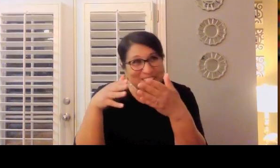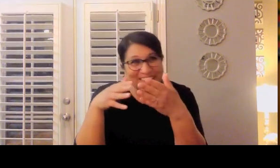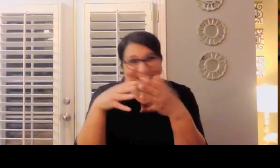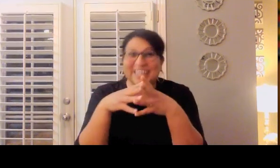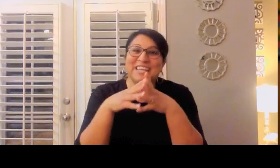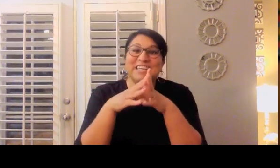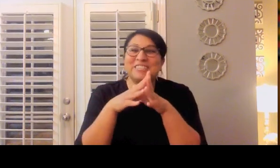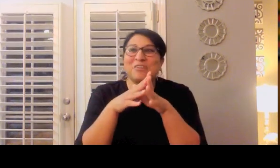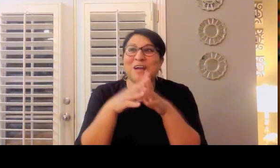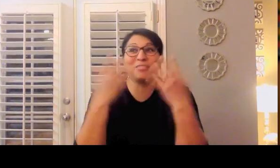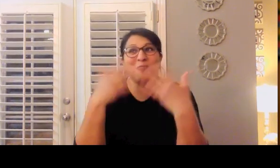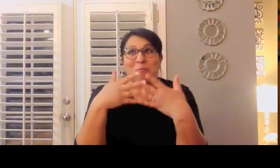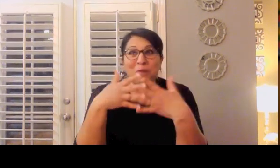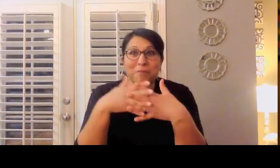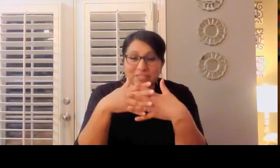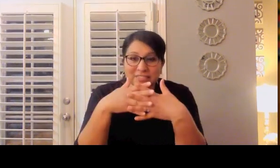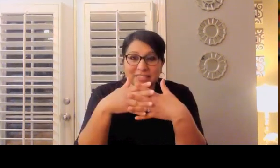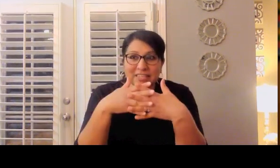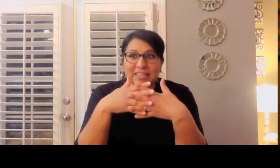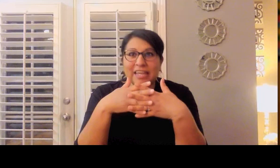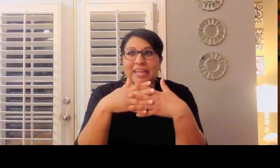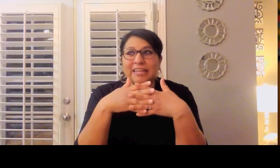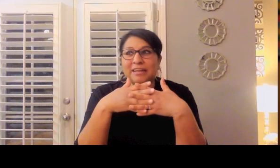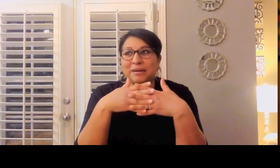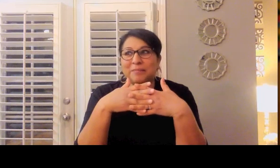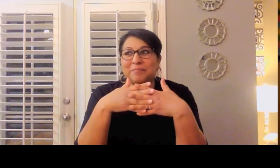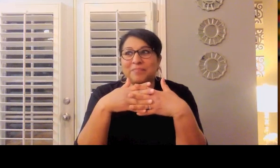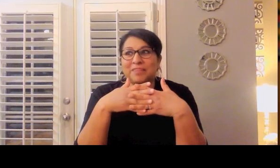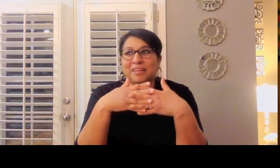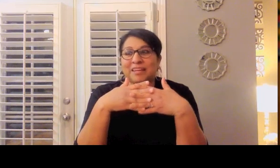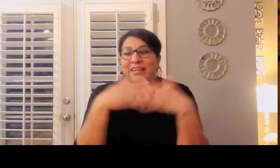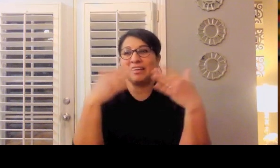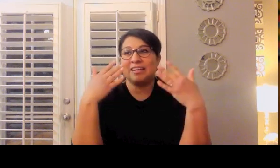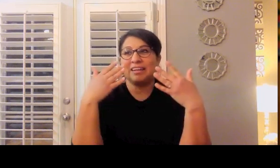them again. So I'm one person, and